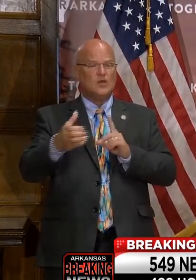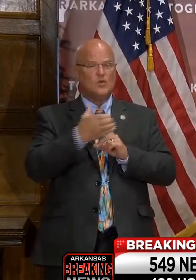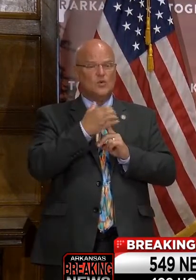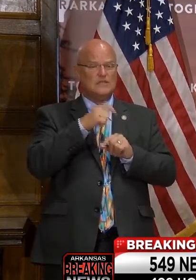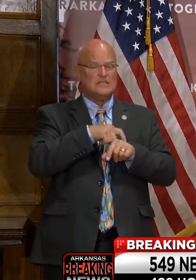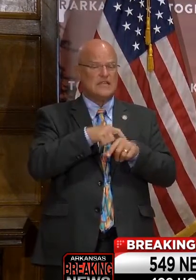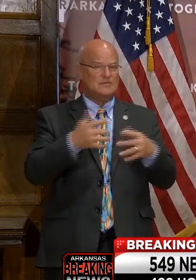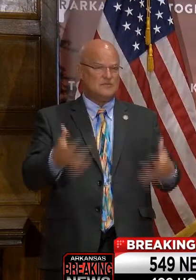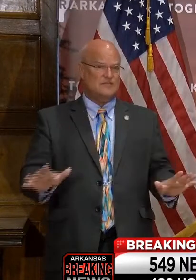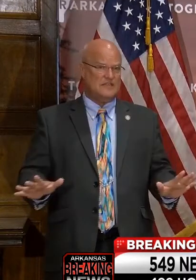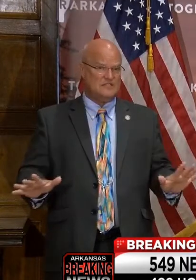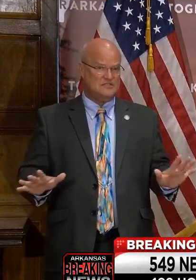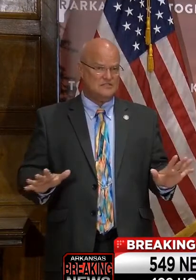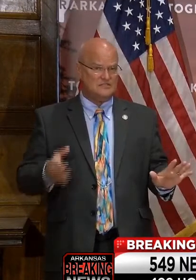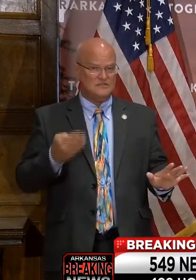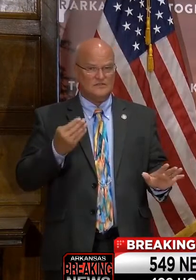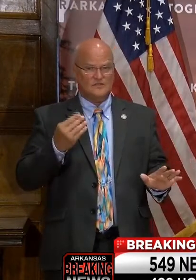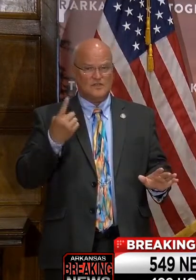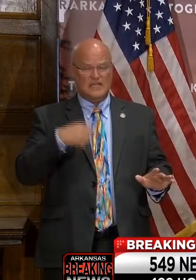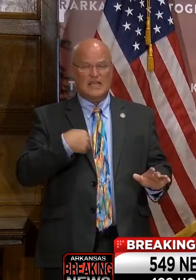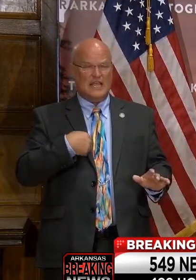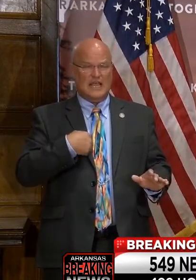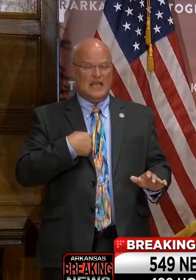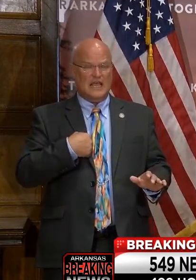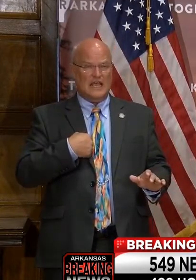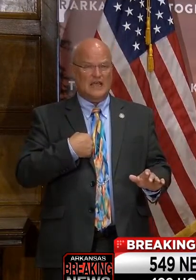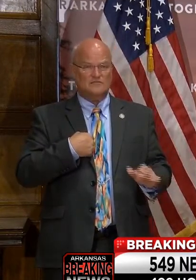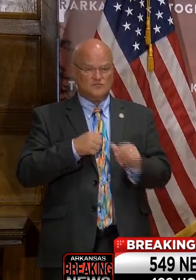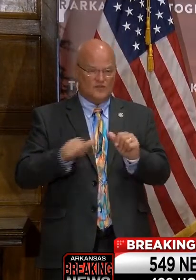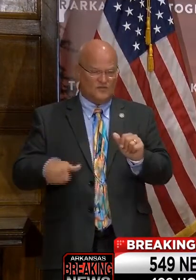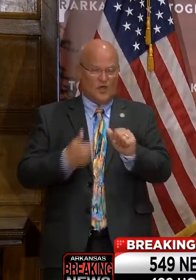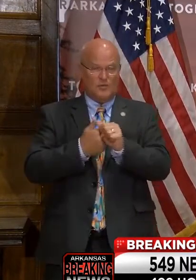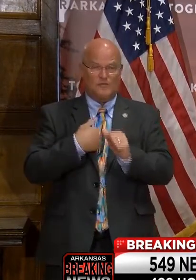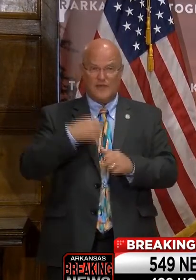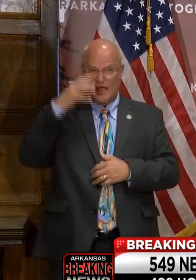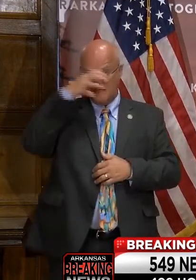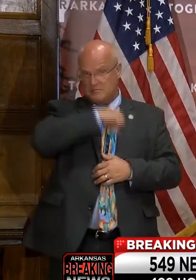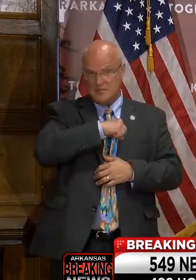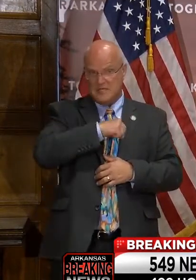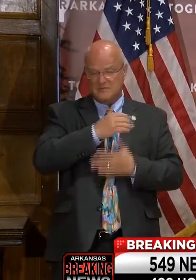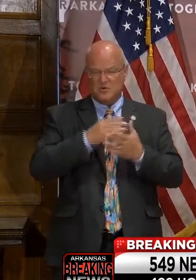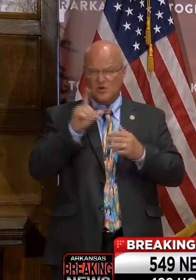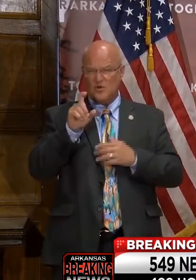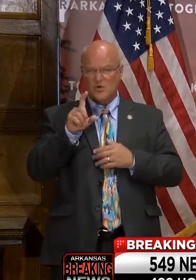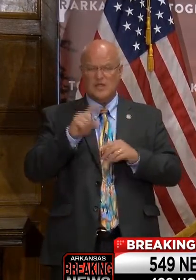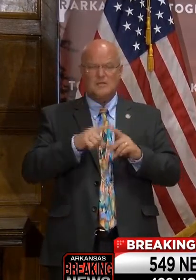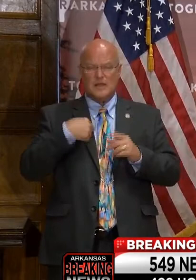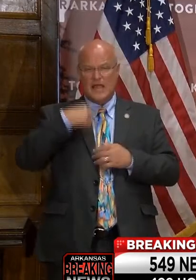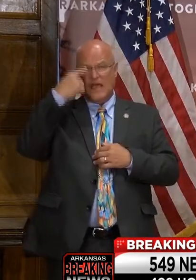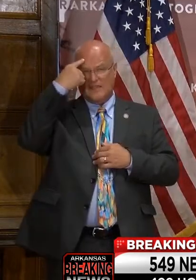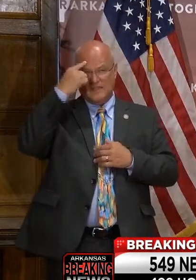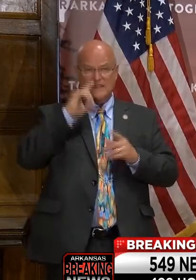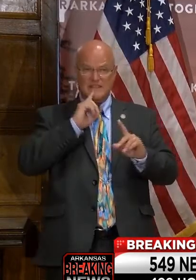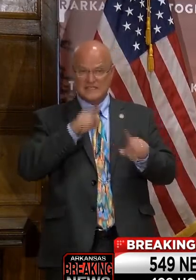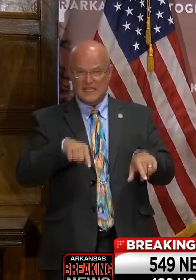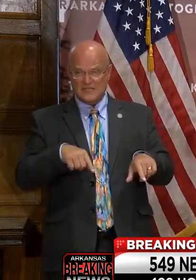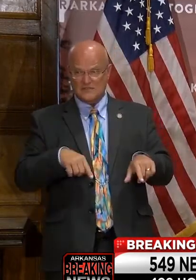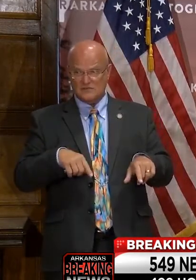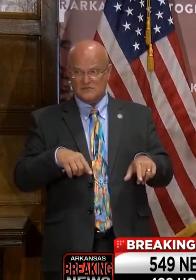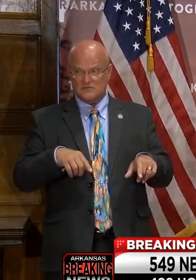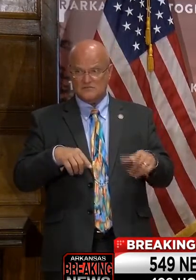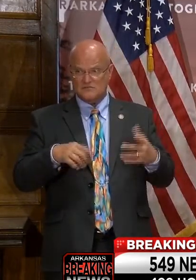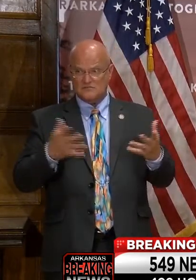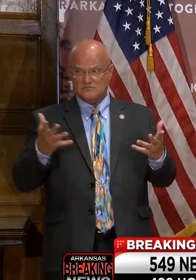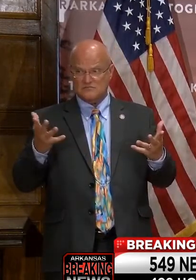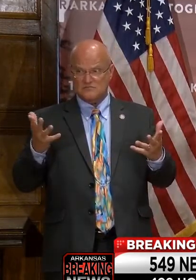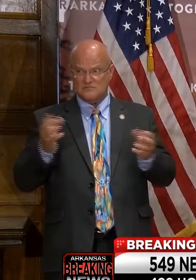time is finished. And you can follow up if I've missed part of your question, but I think that's the answer. And Doctor,